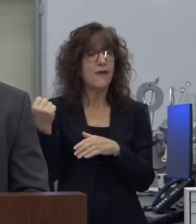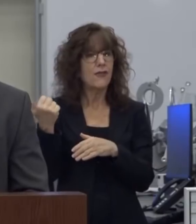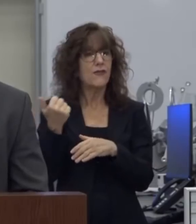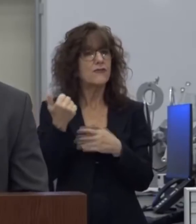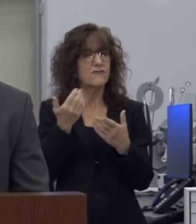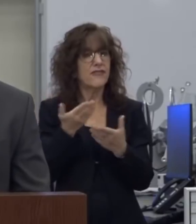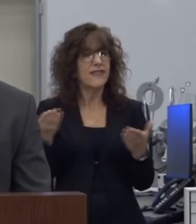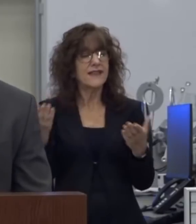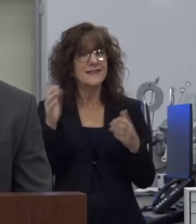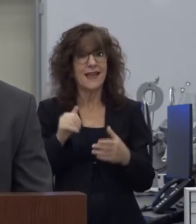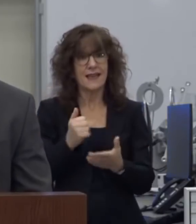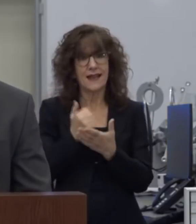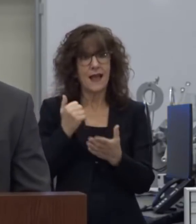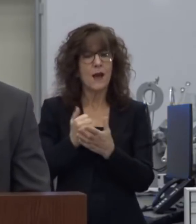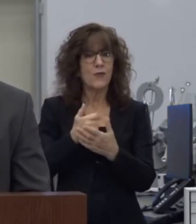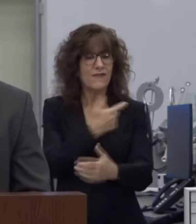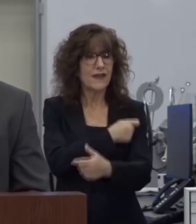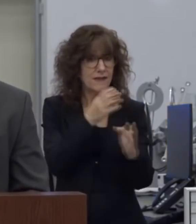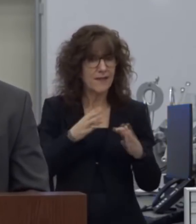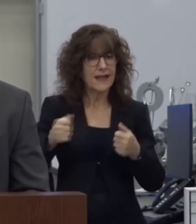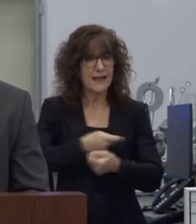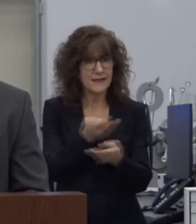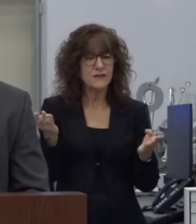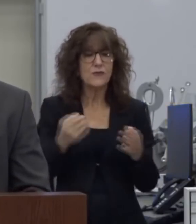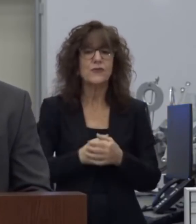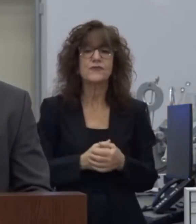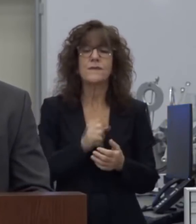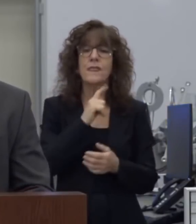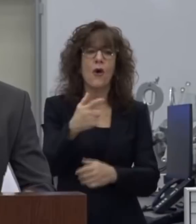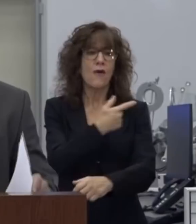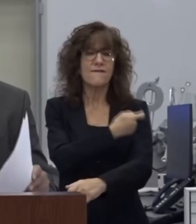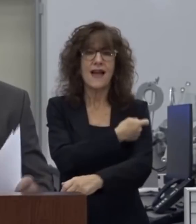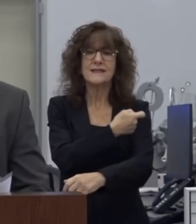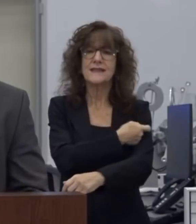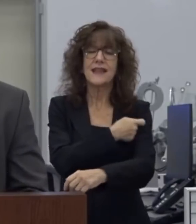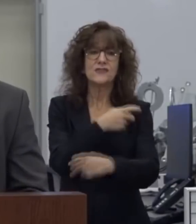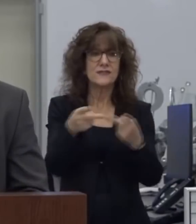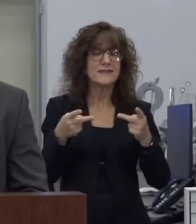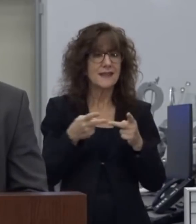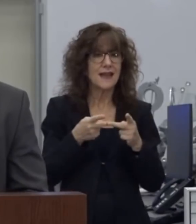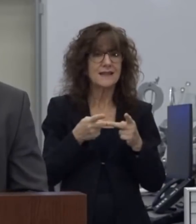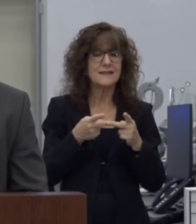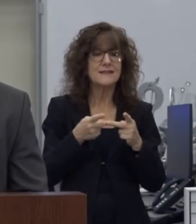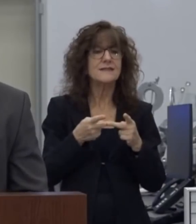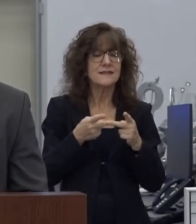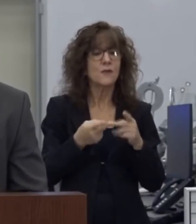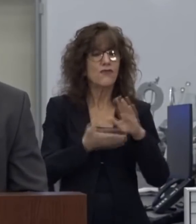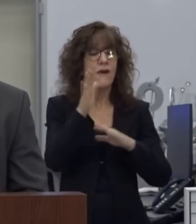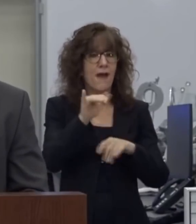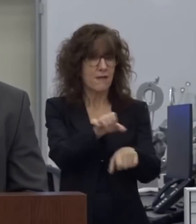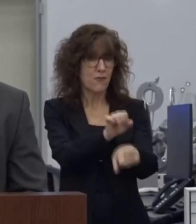the vaccination planning and distribution. All vaccination sites will operate by appointment